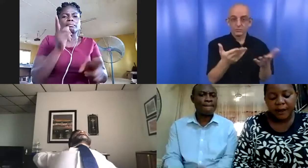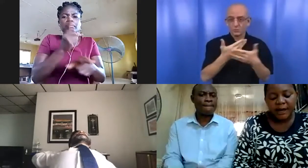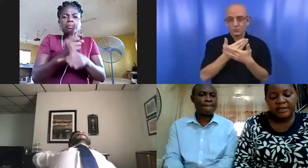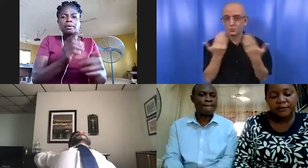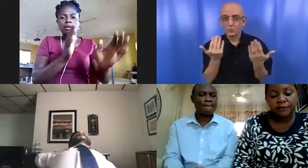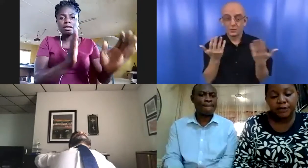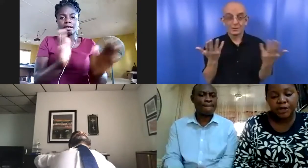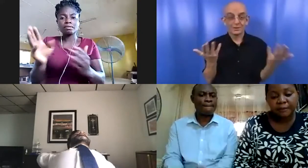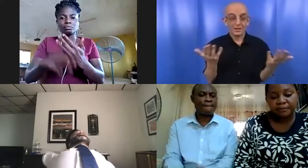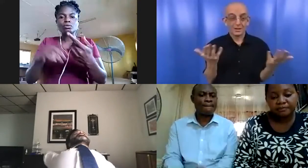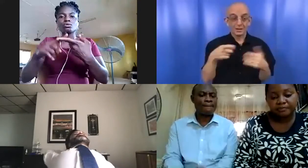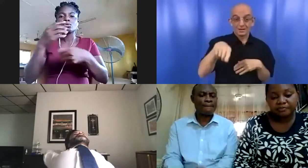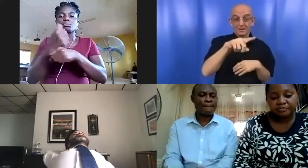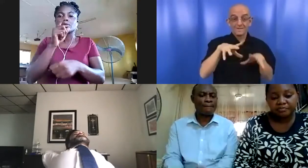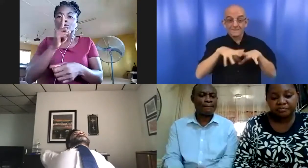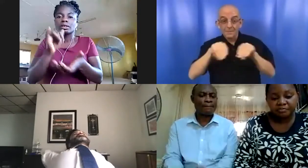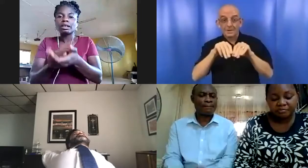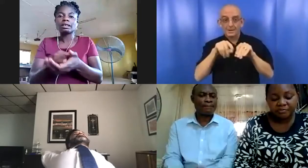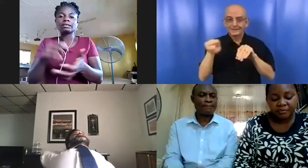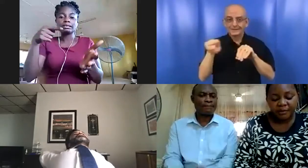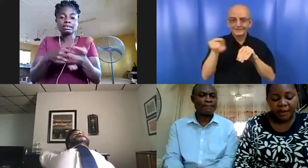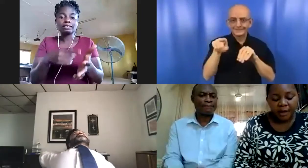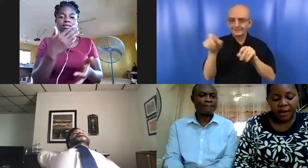the palliative reached them.